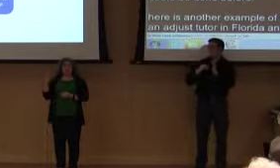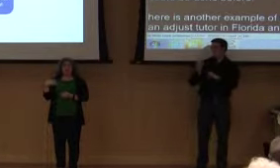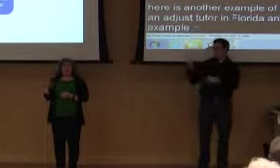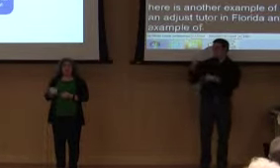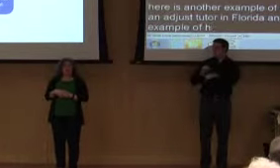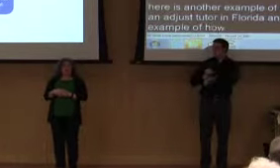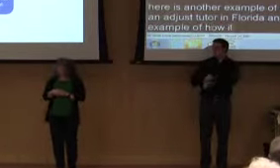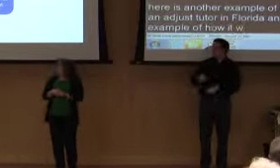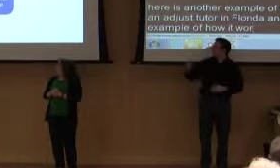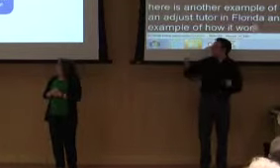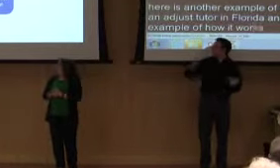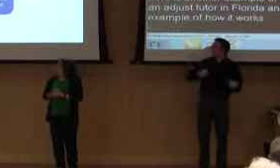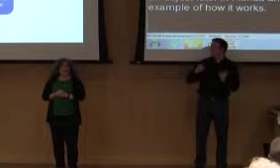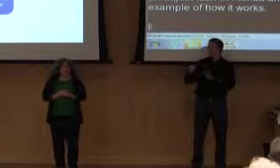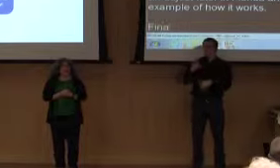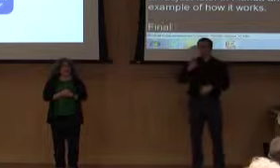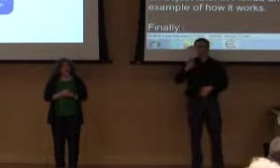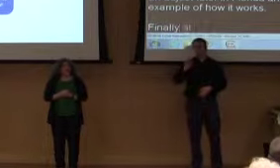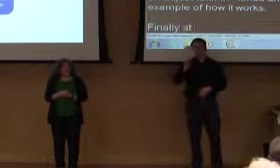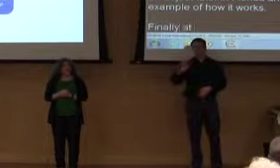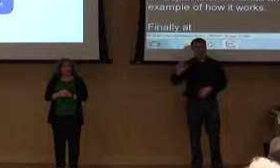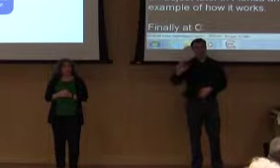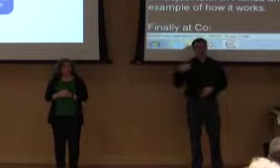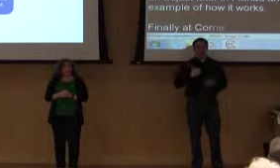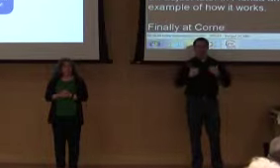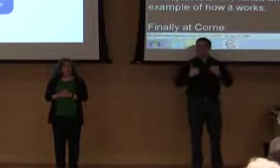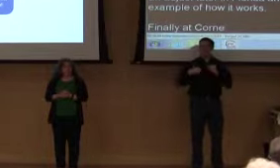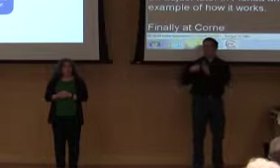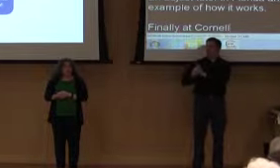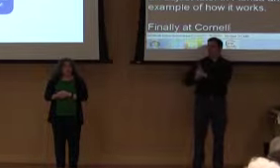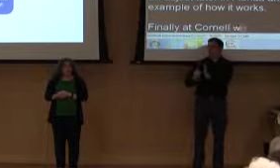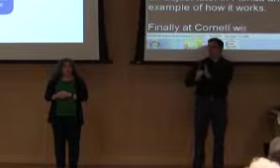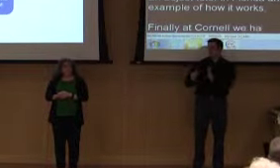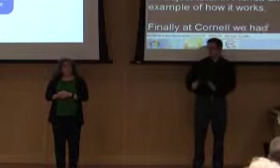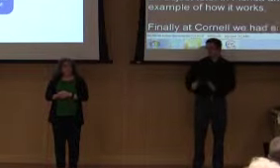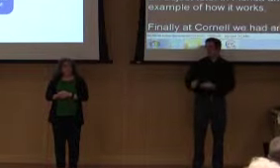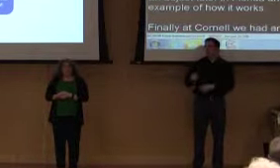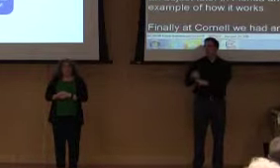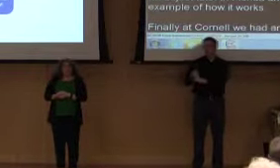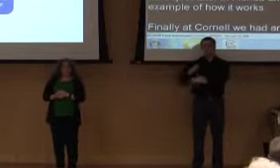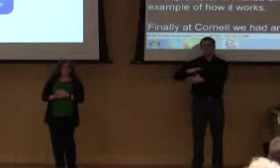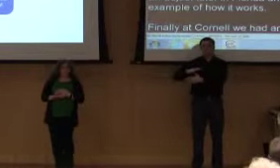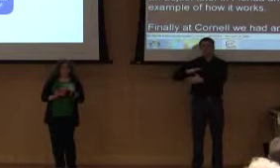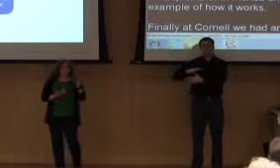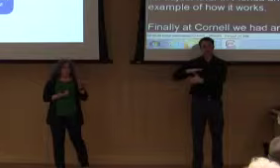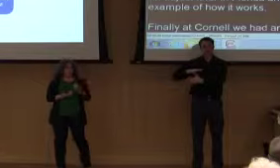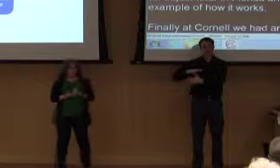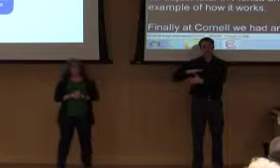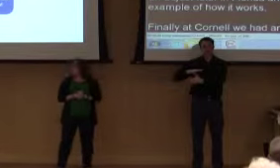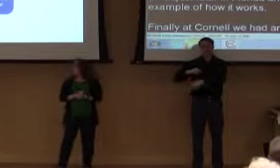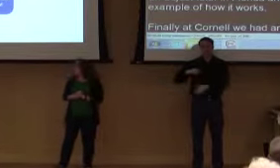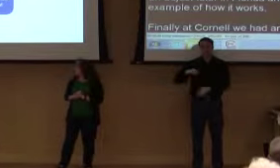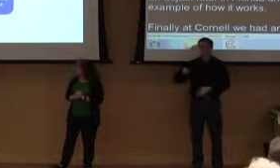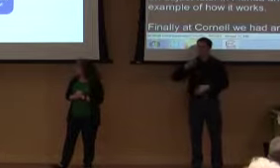finally, at Cornell, we had an undergraduate student who was a senior and was